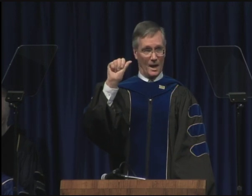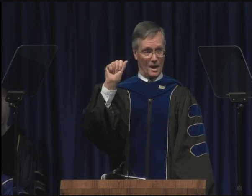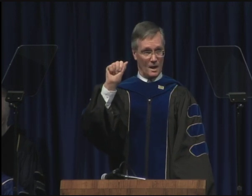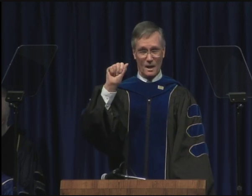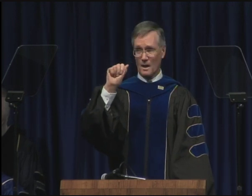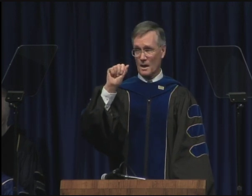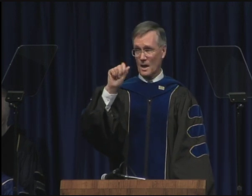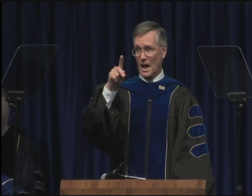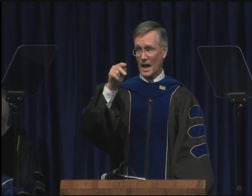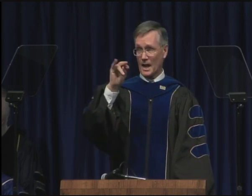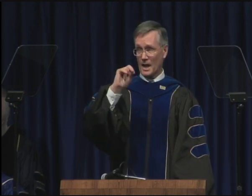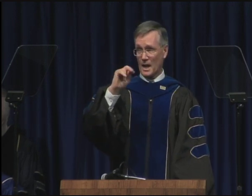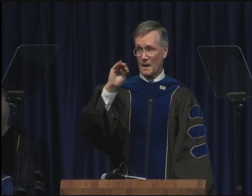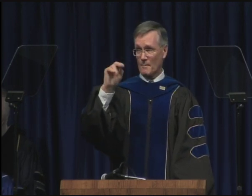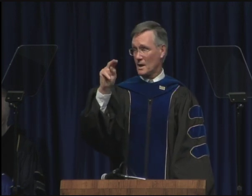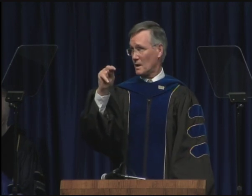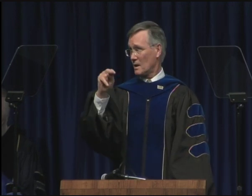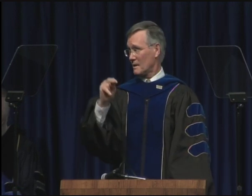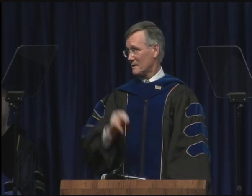Dr. Rebecca Kingman.